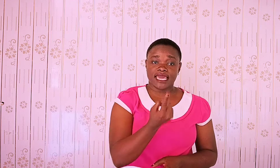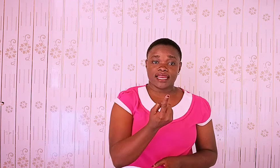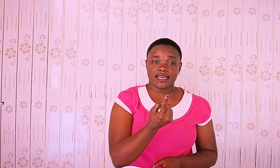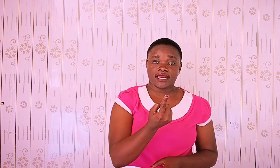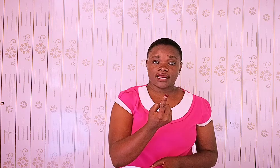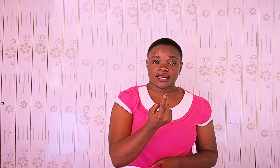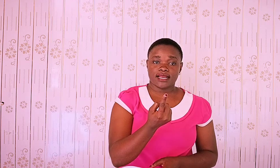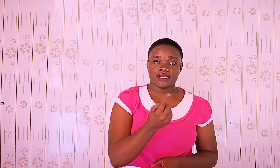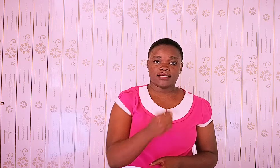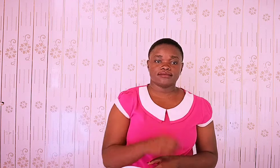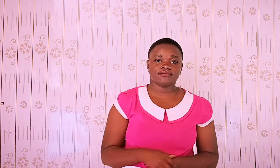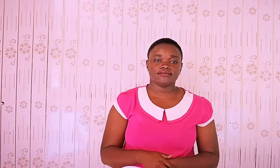tell,